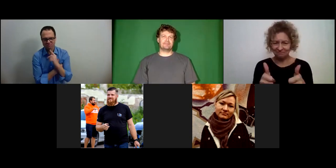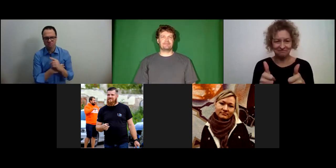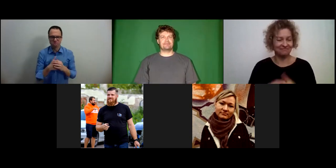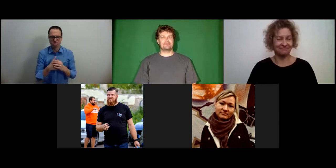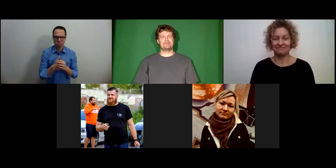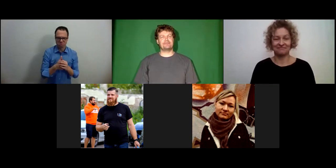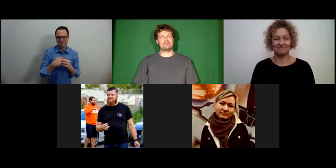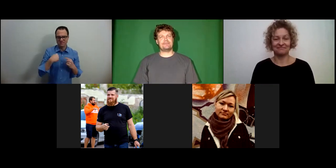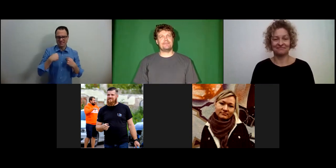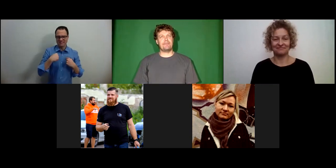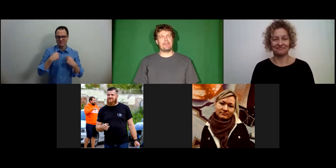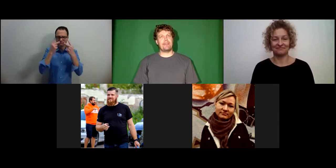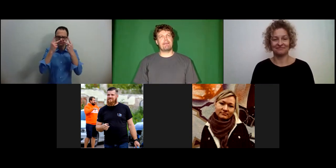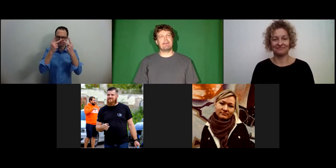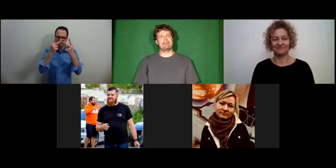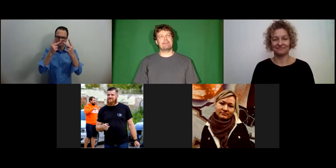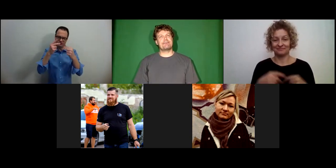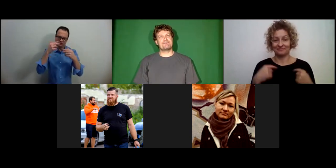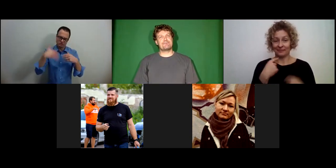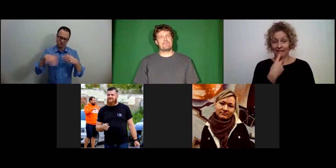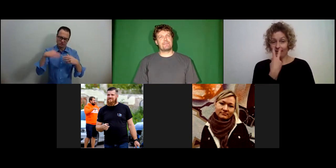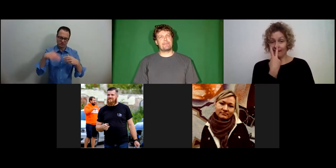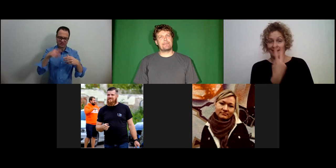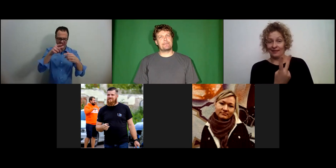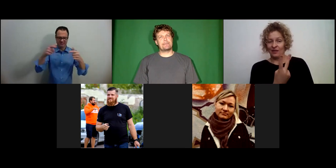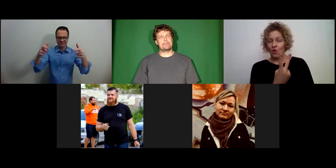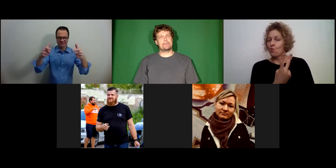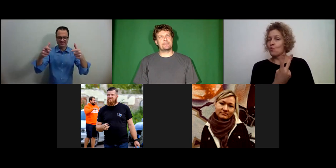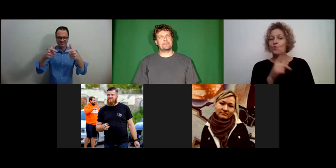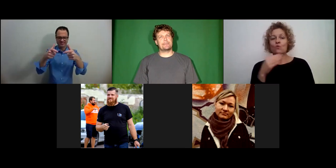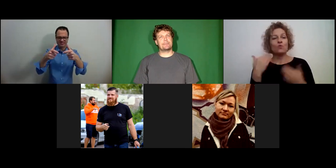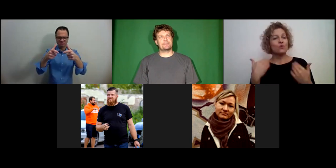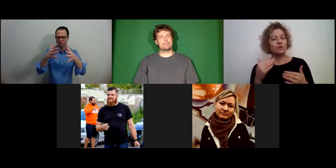was one maybe negative feeling, but for the rest, it was quite positive. Wow.